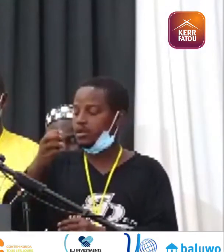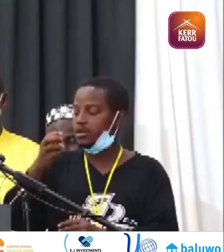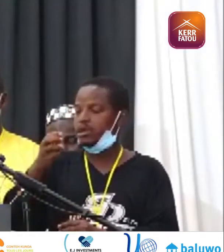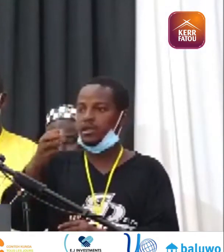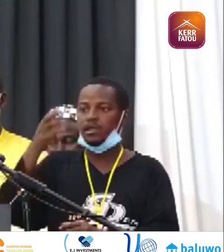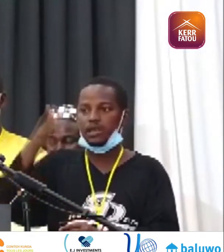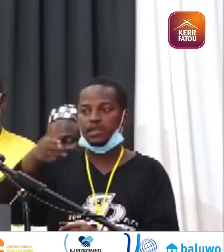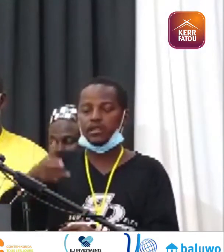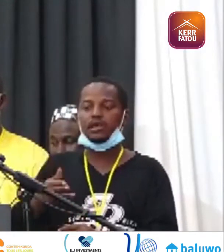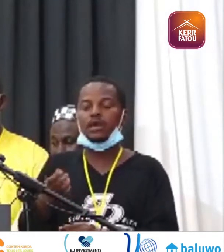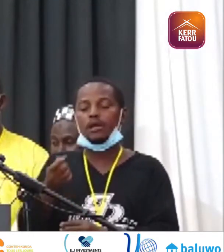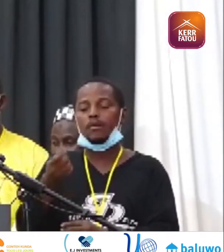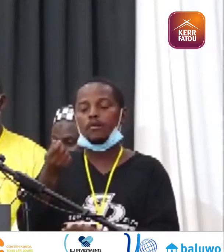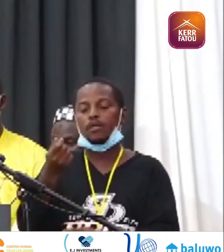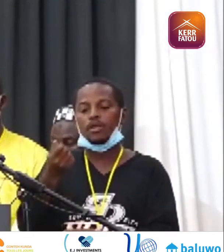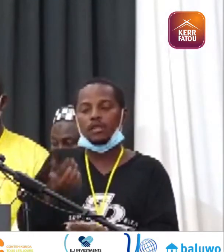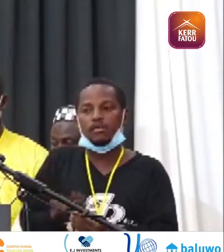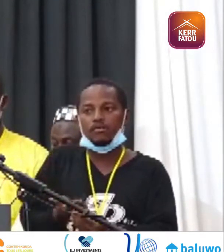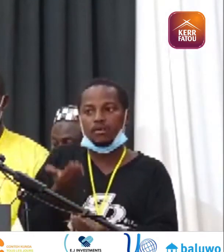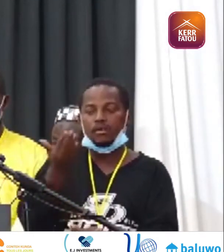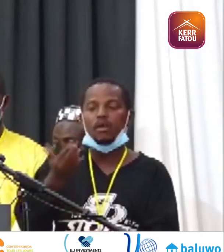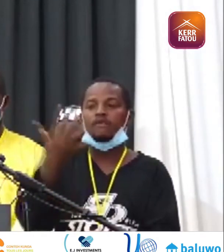2019, the party raised a total of